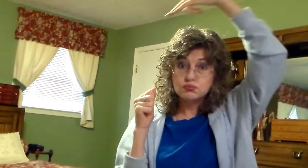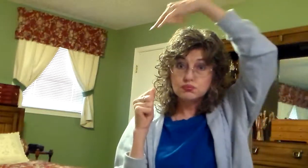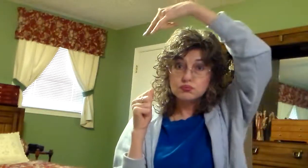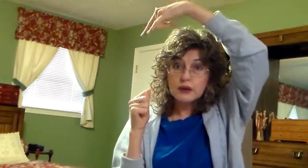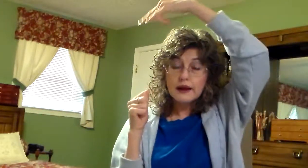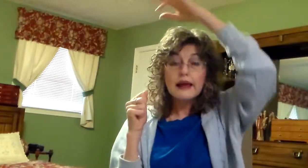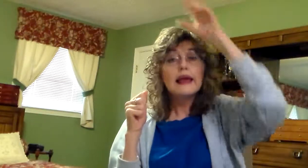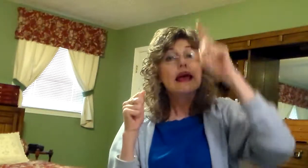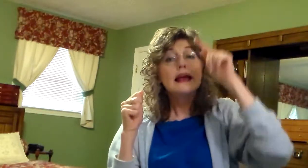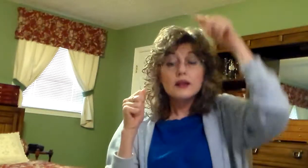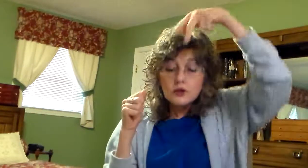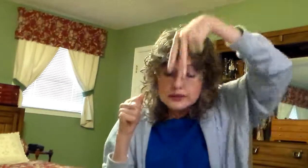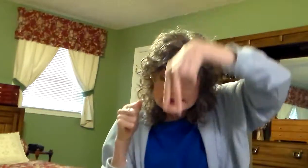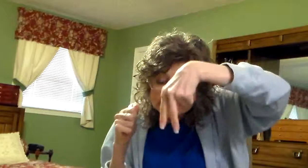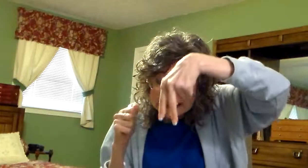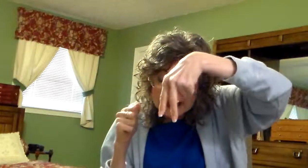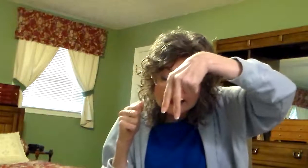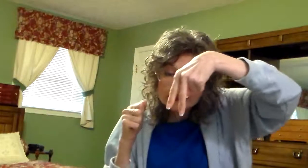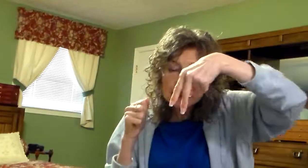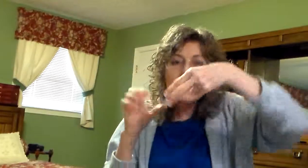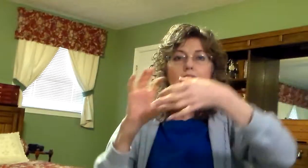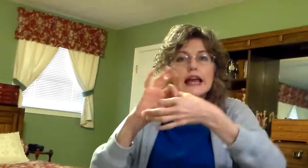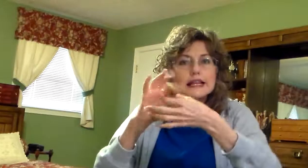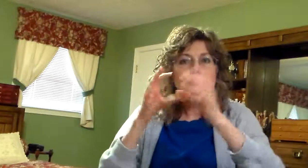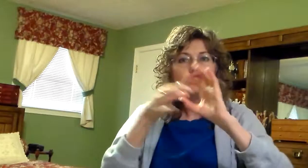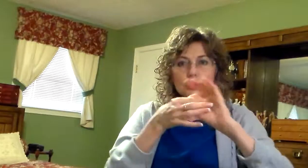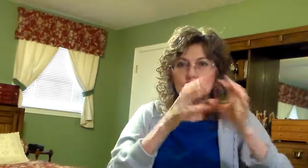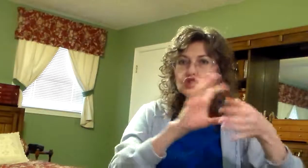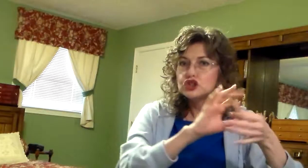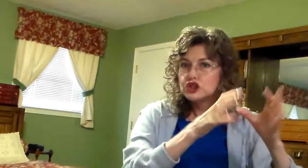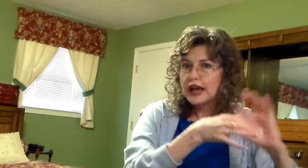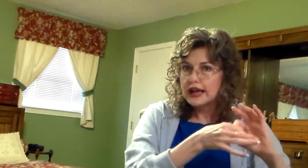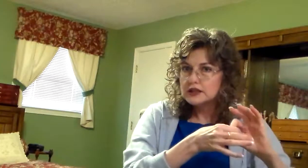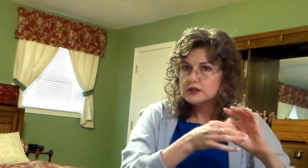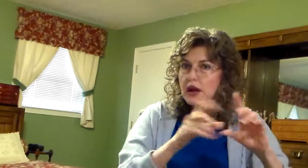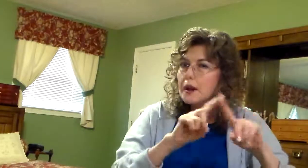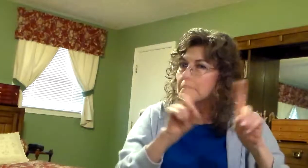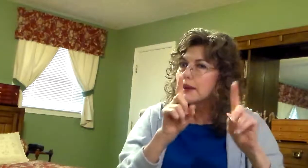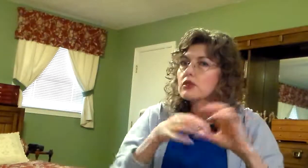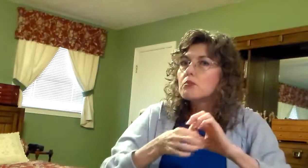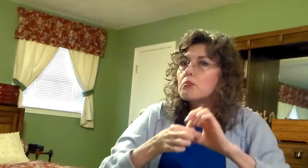City. They symbolize freedom from bondage and freedom from captivity.